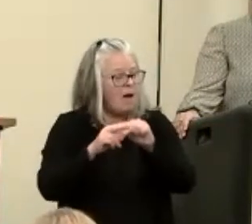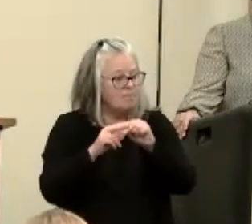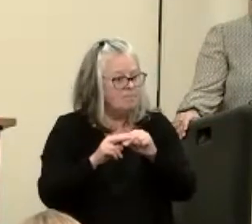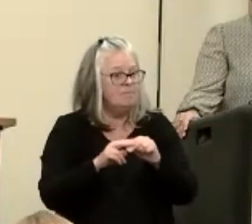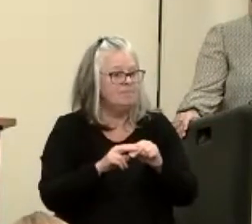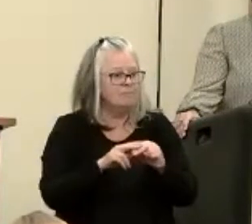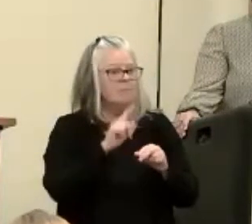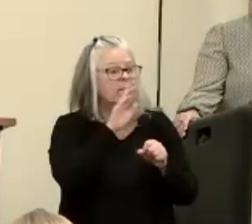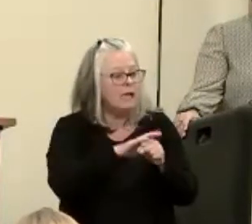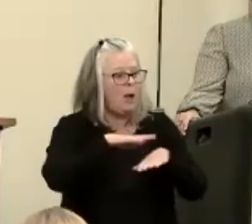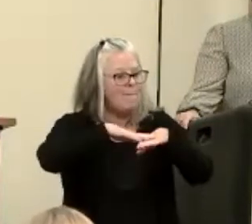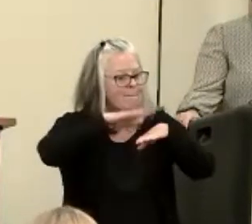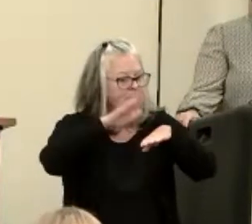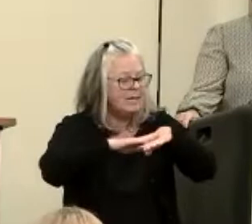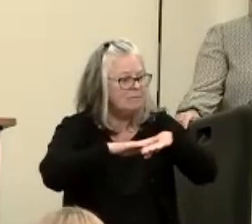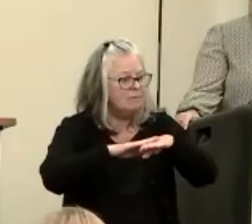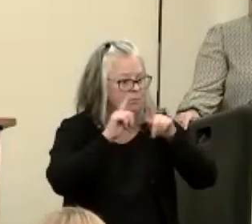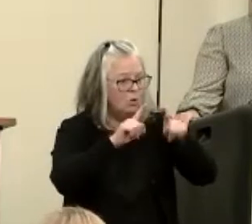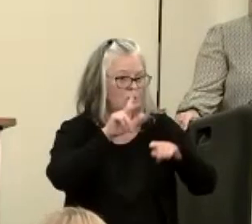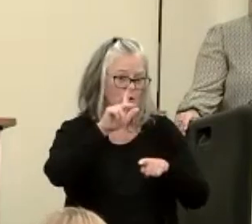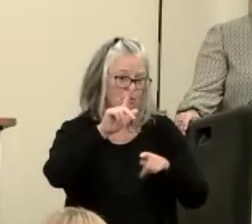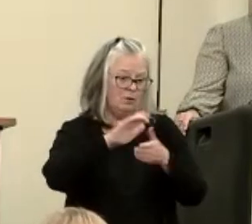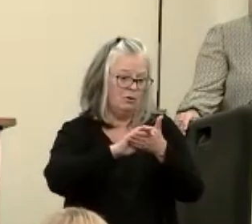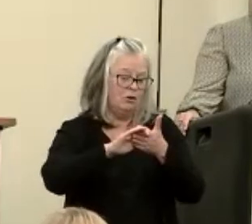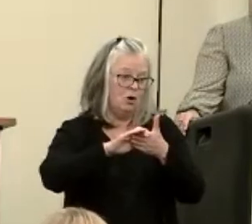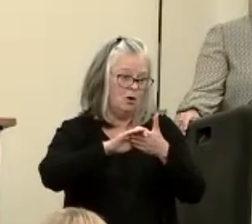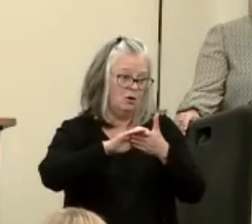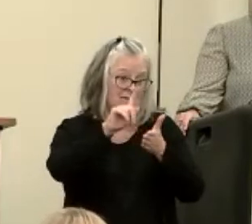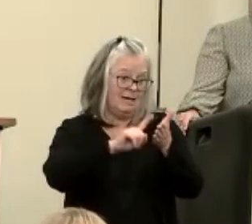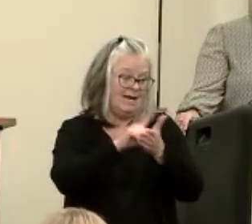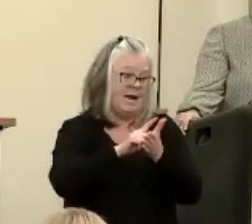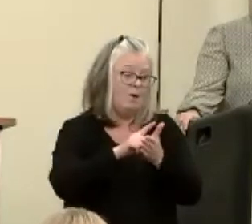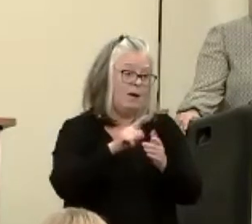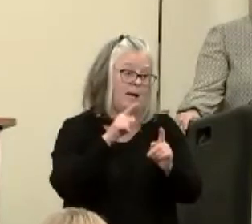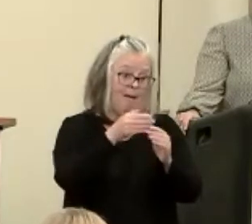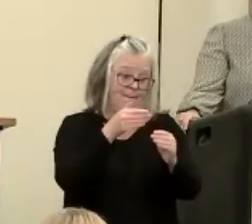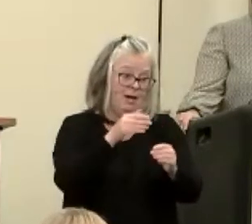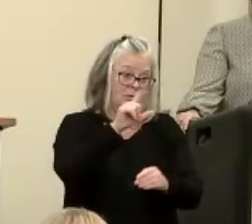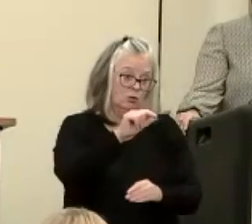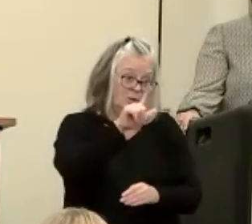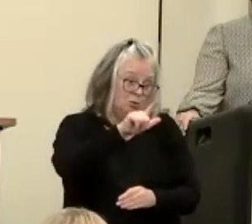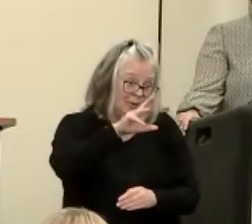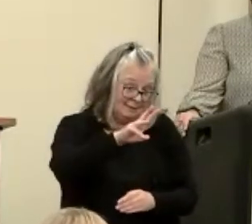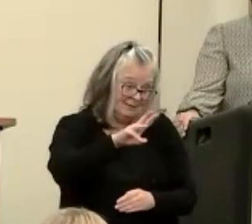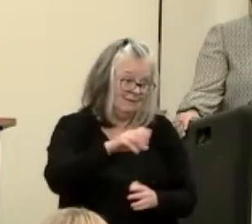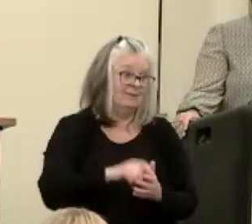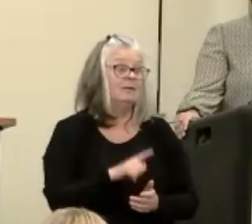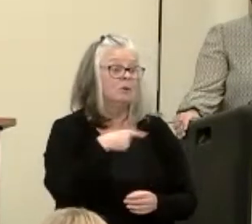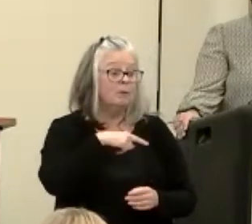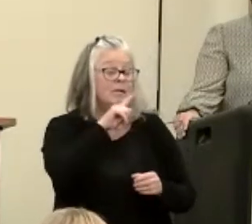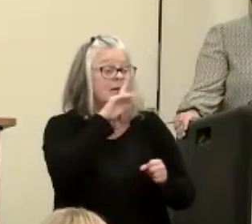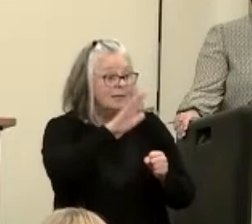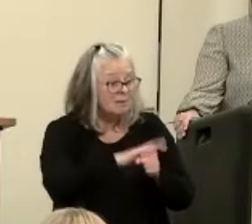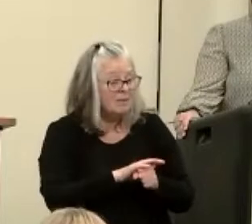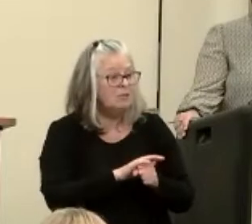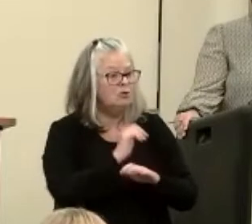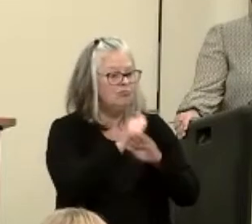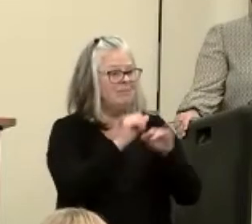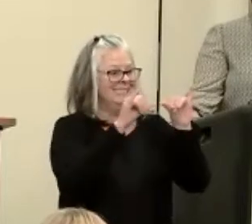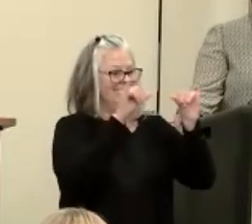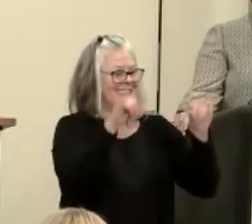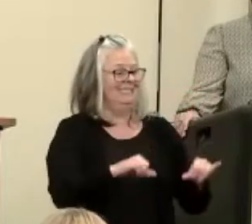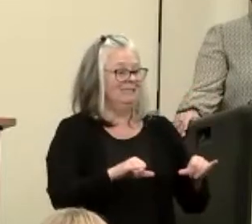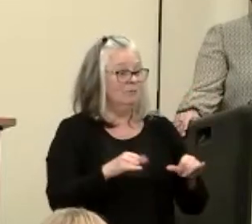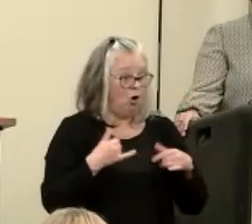a guaranteed minimum of getting to $23 an hour by 2026. We are also committed to establishing that framework. Some of that